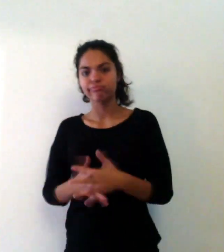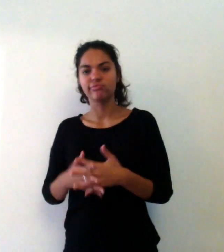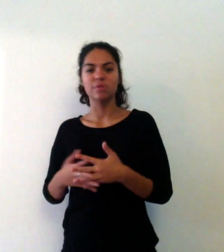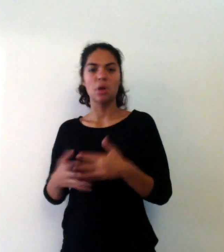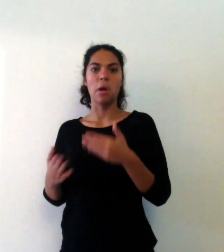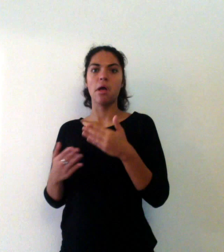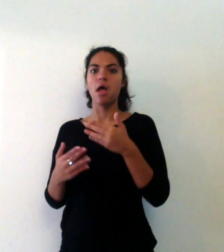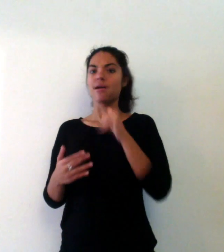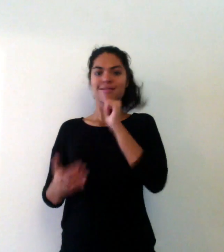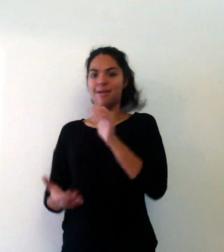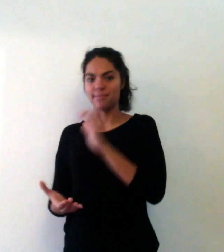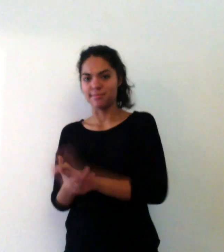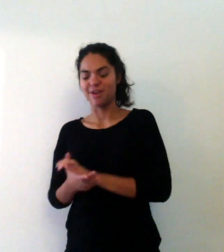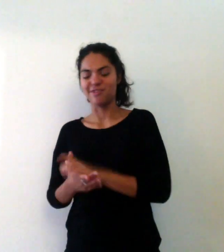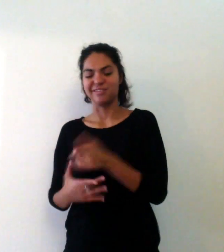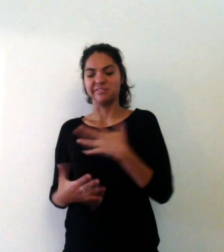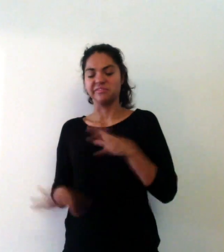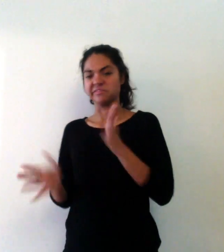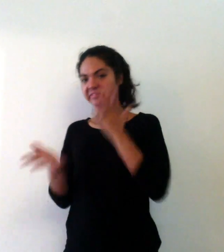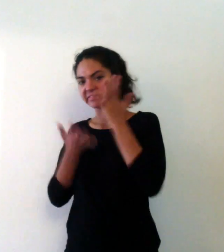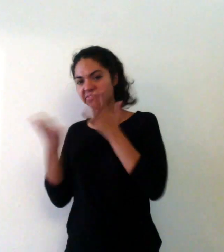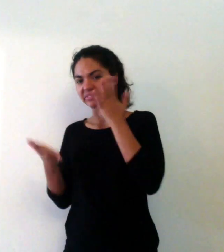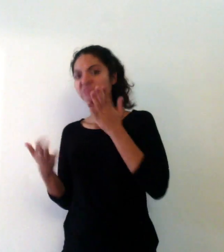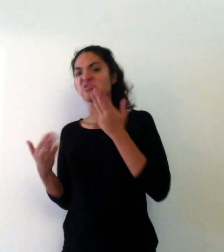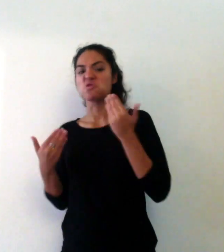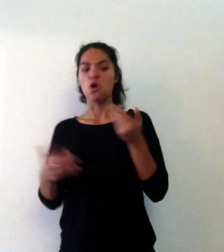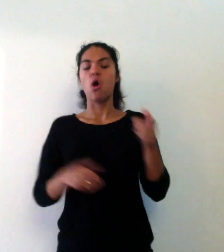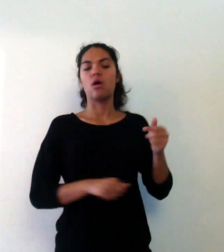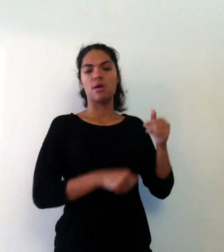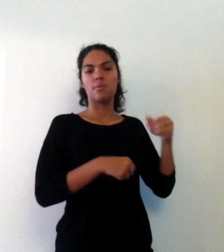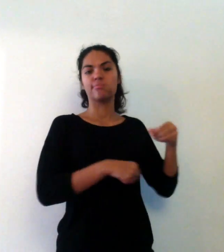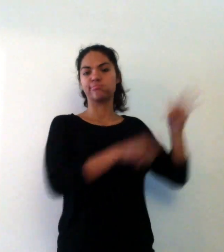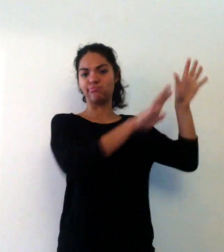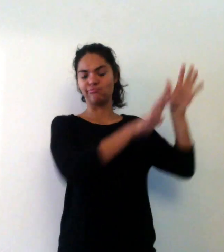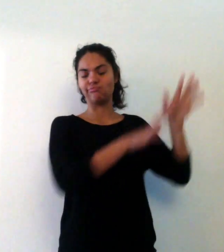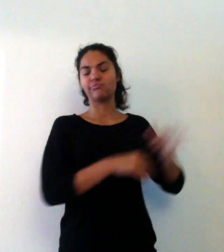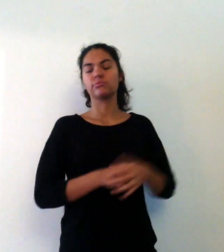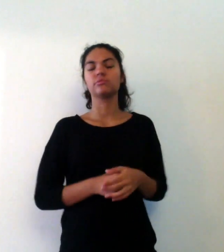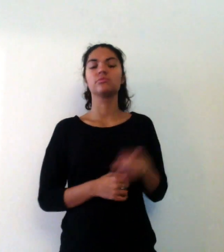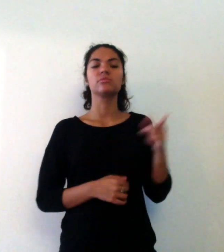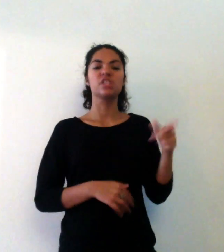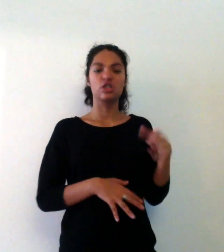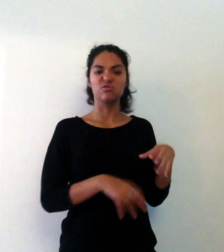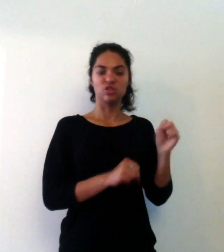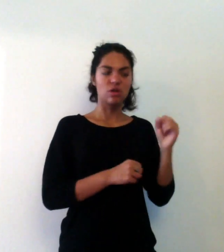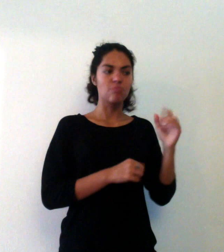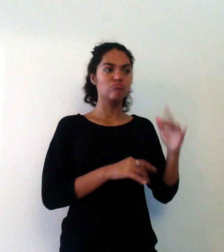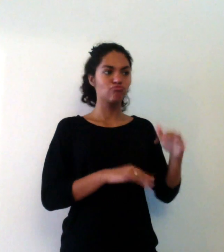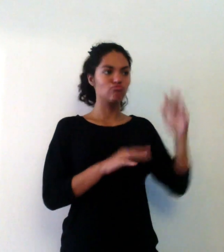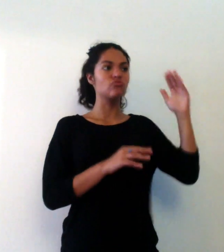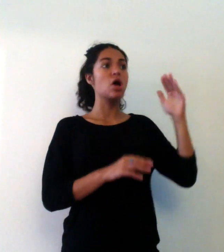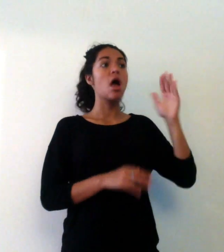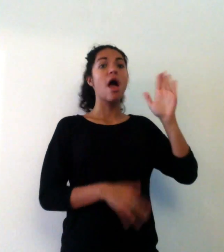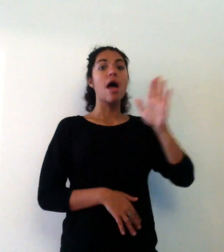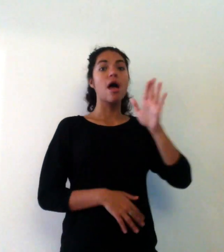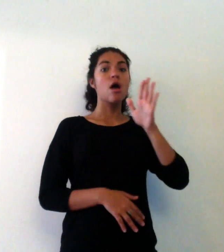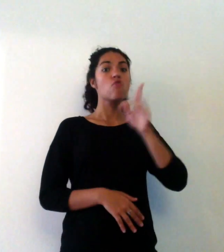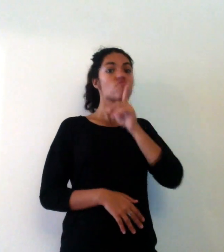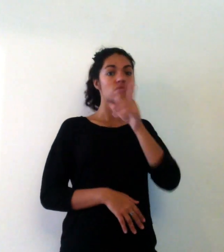for adoption. Leighton was telling me some time ago how he tracked down his original parents after his adoptive parents had